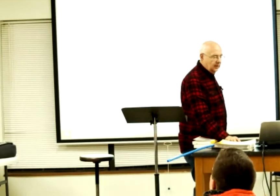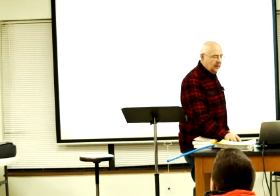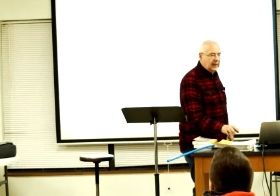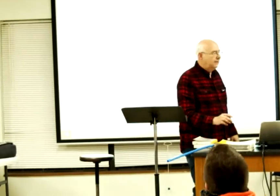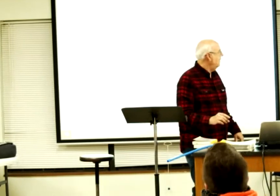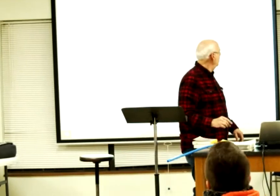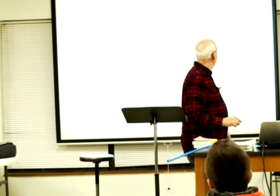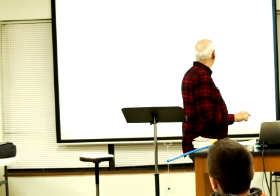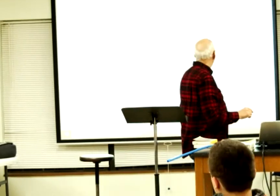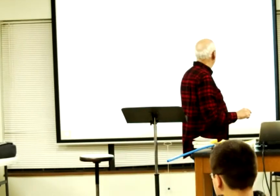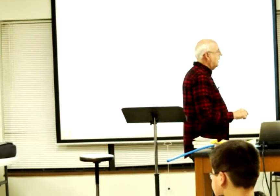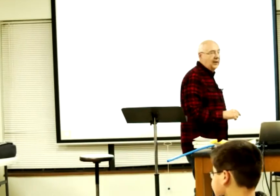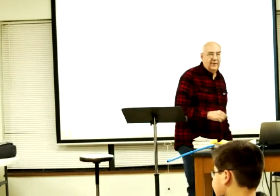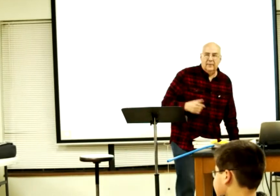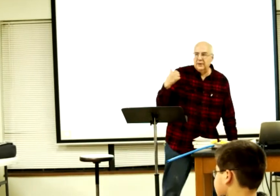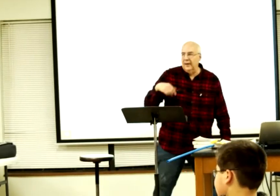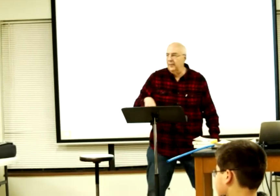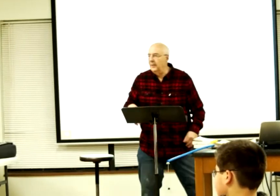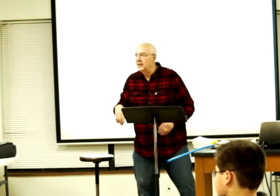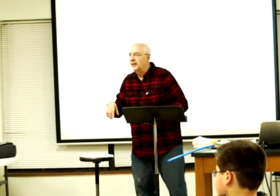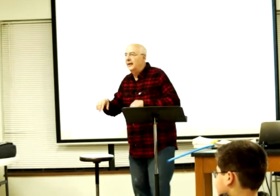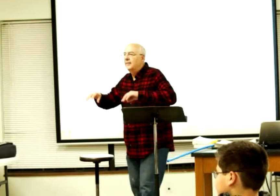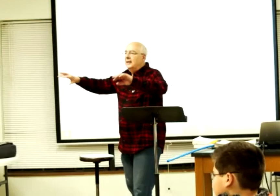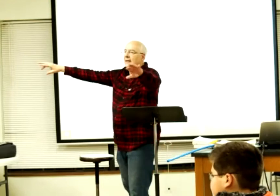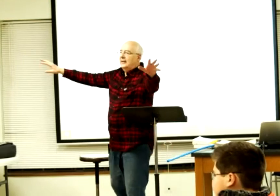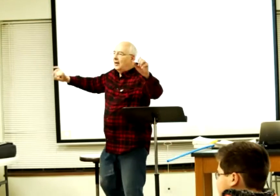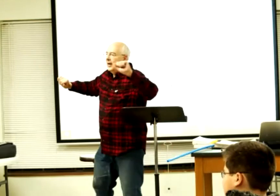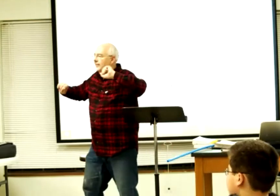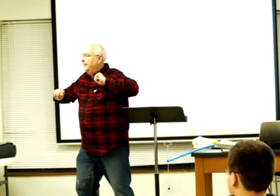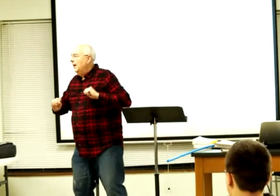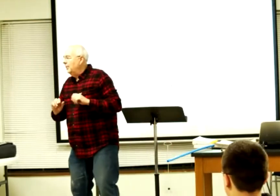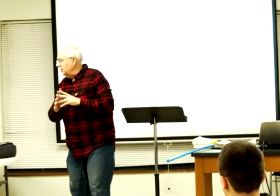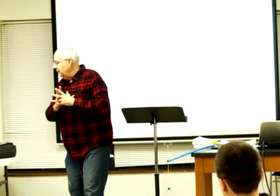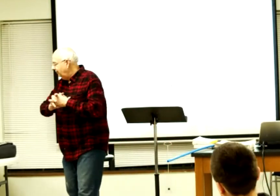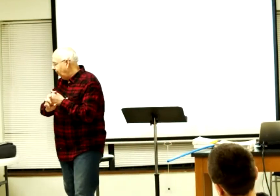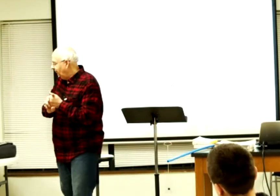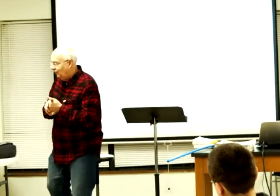Do I have numbers? I don't have the number sign up there, but that's all right. Okay, numbers.